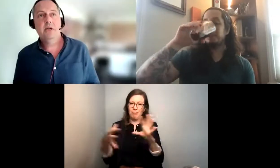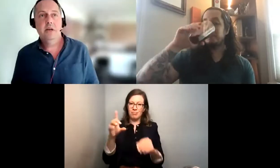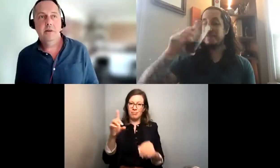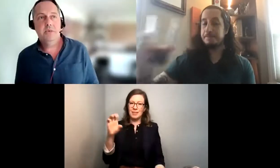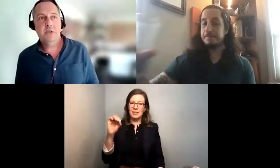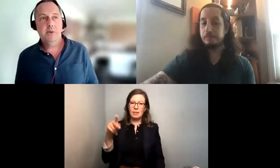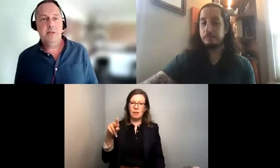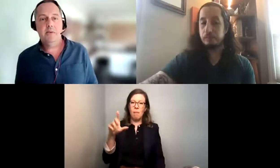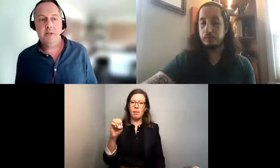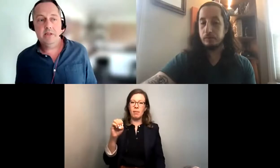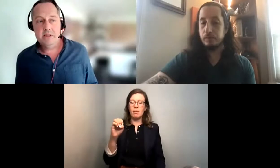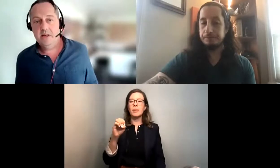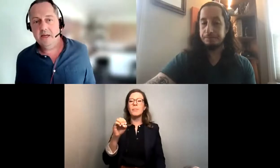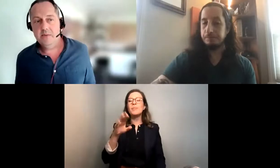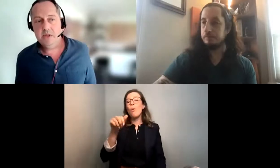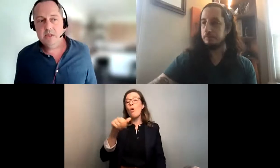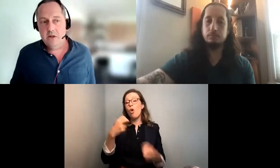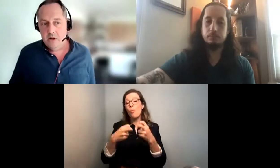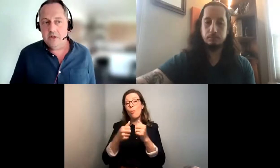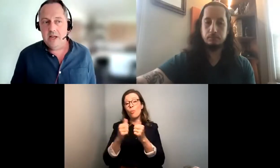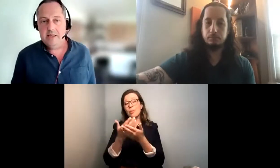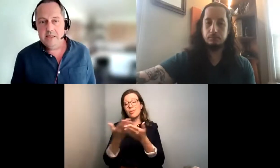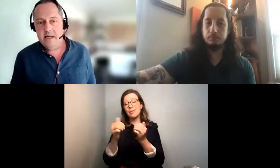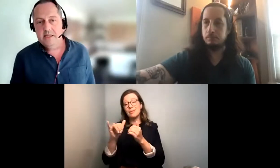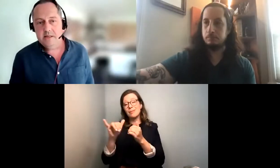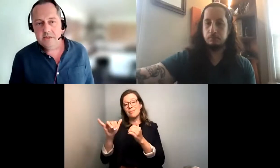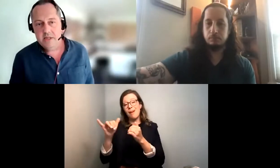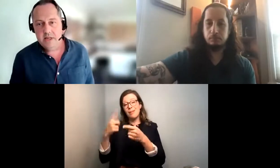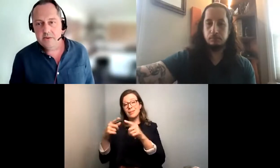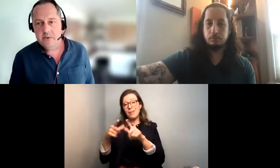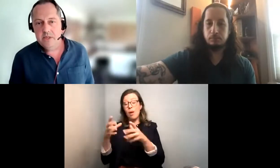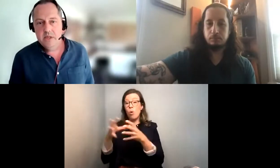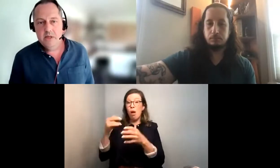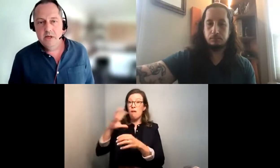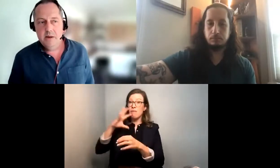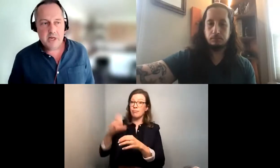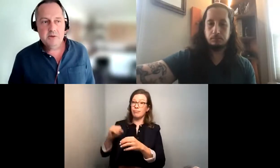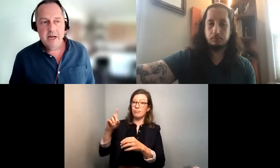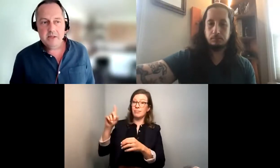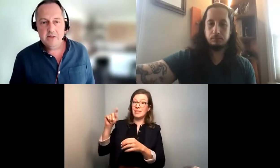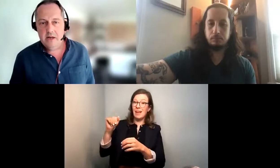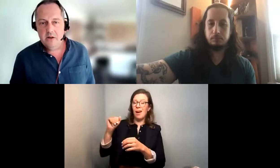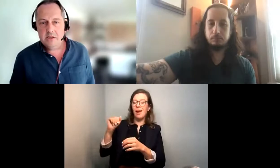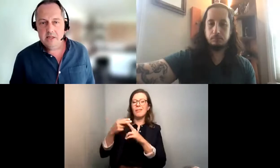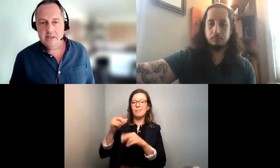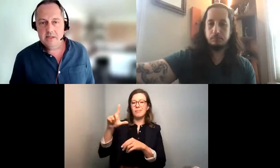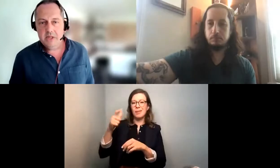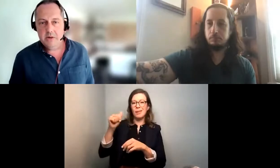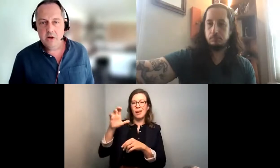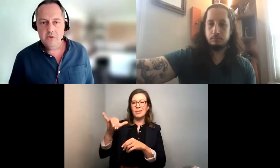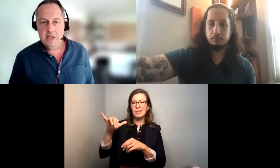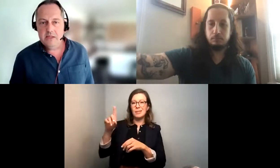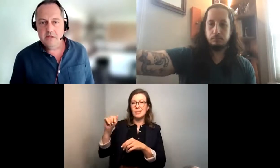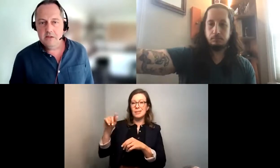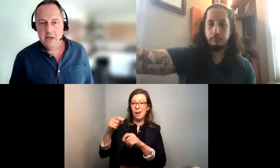got, certainly with things like sign language, is a lot of the legacy data for sign language goes back to analog data. A